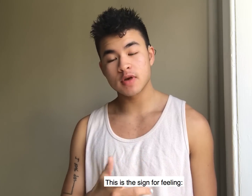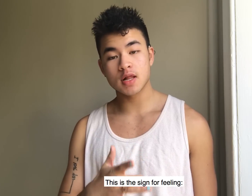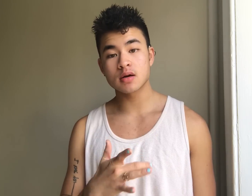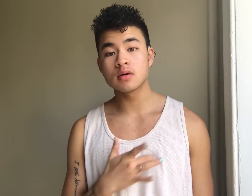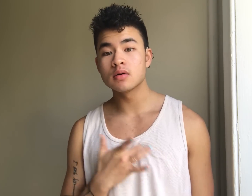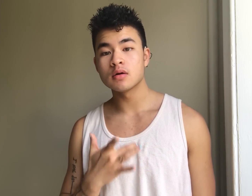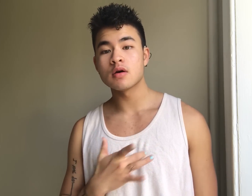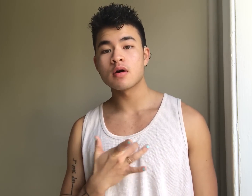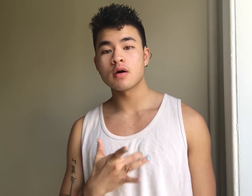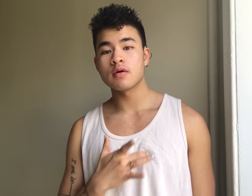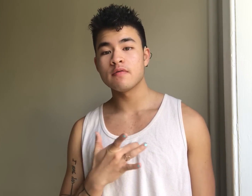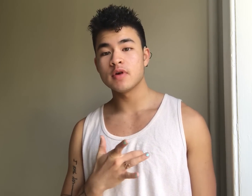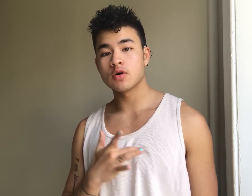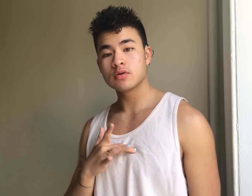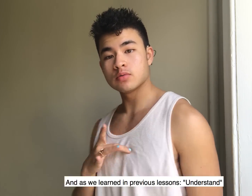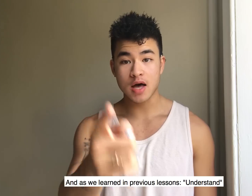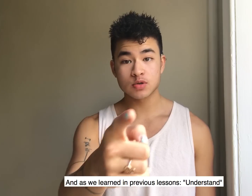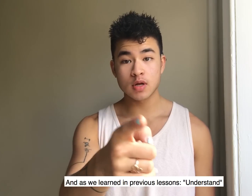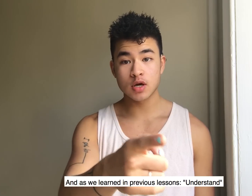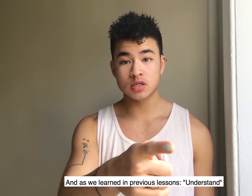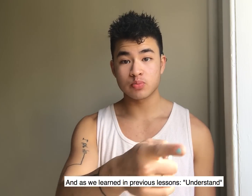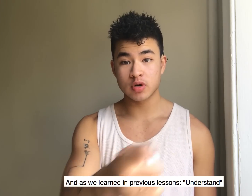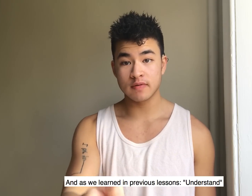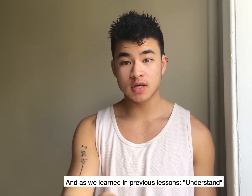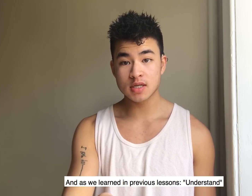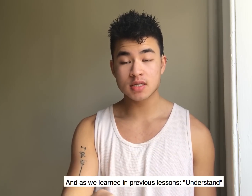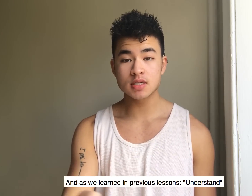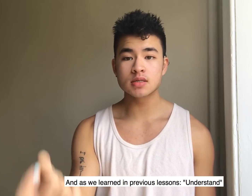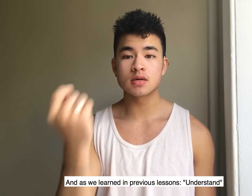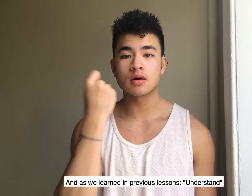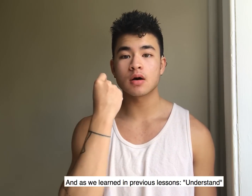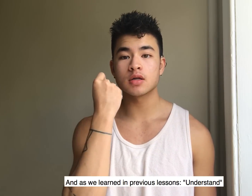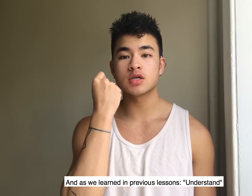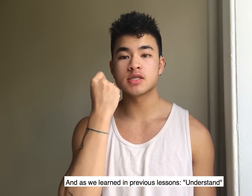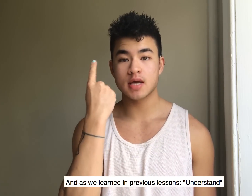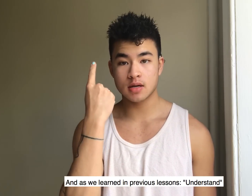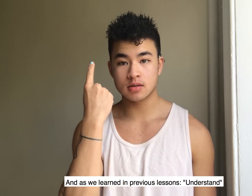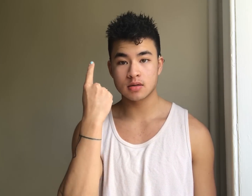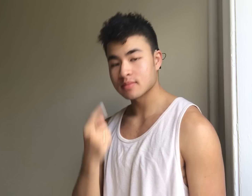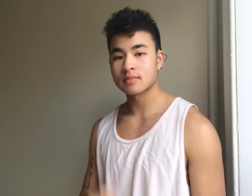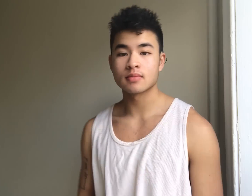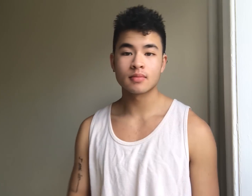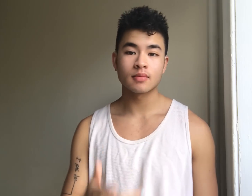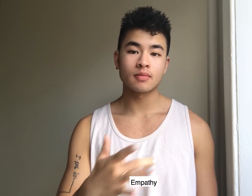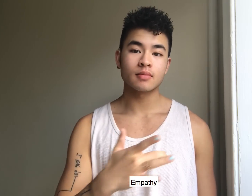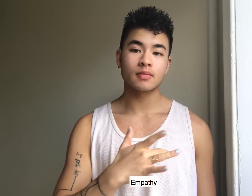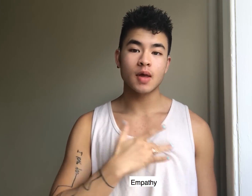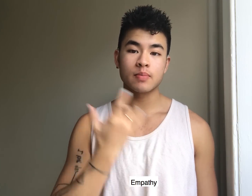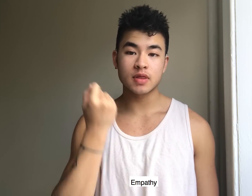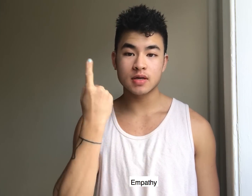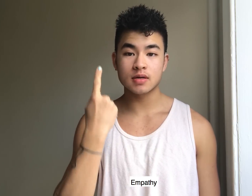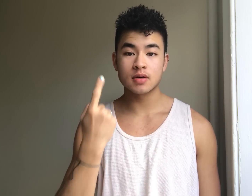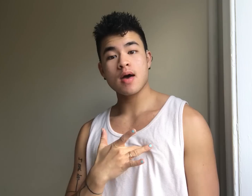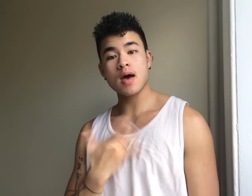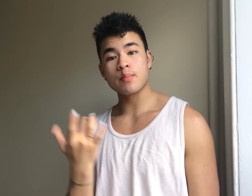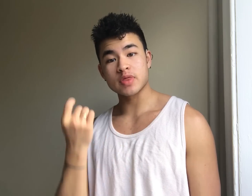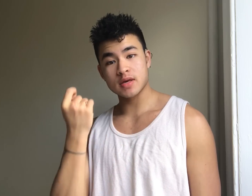feeling feel as we learned in previous lessons understand empathy empathy